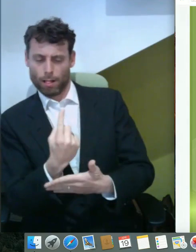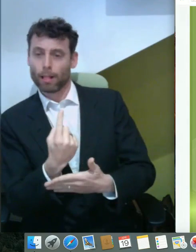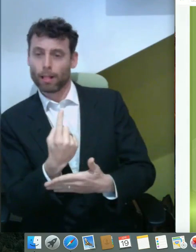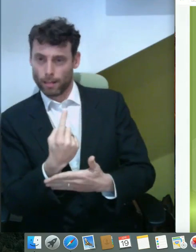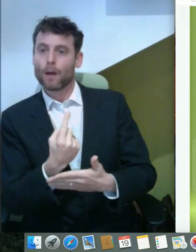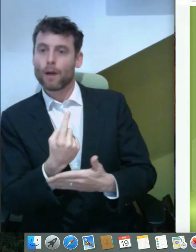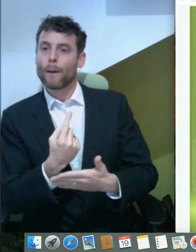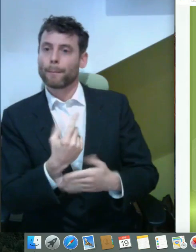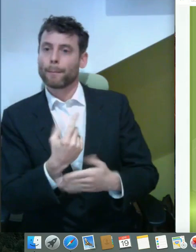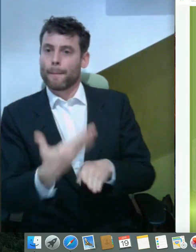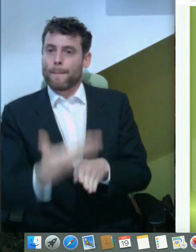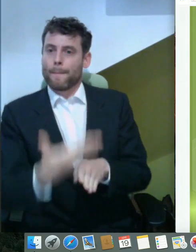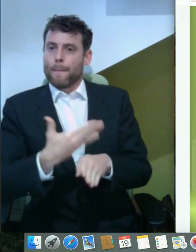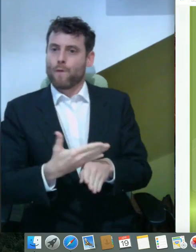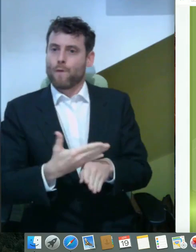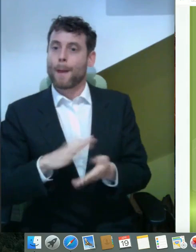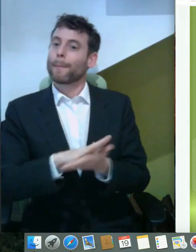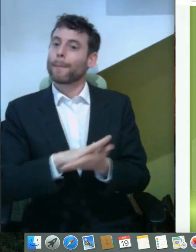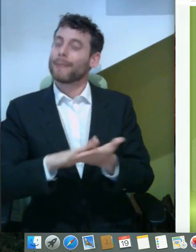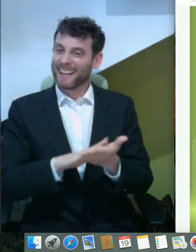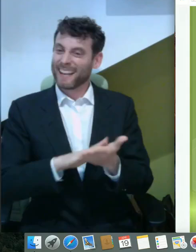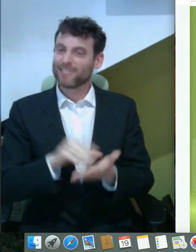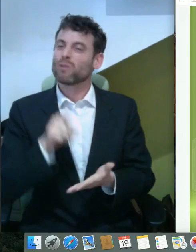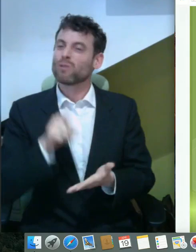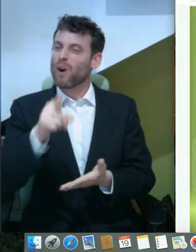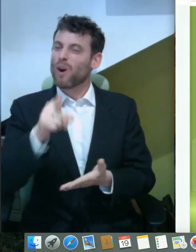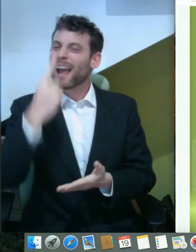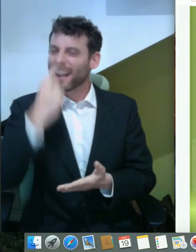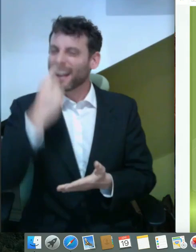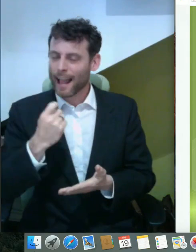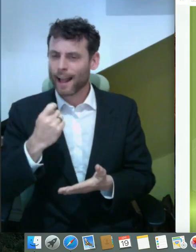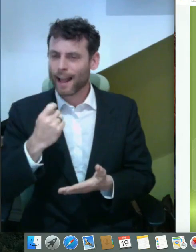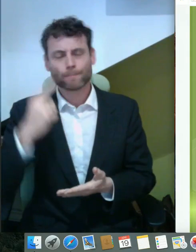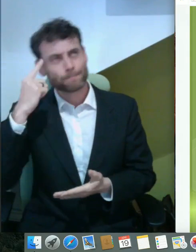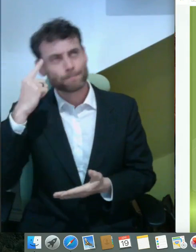facing them, will give you the opportunity to research